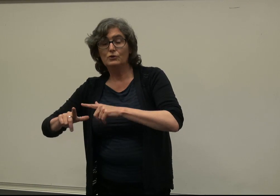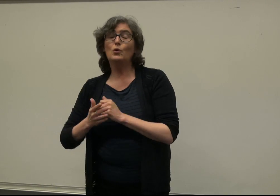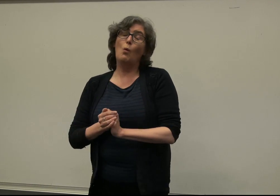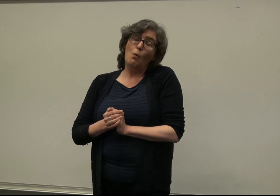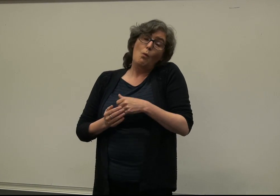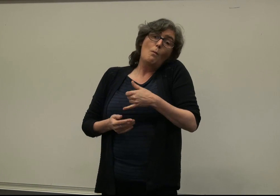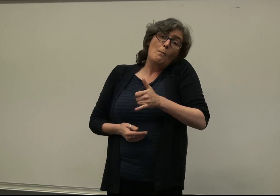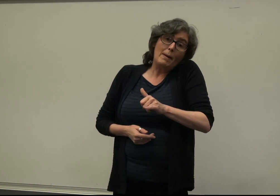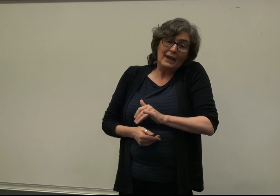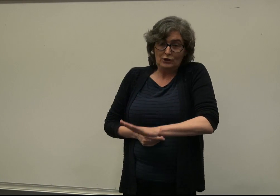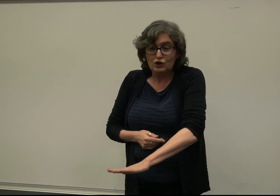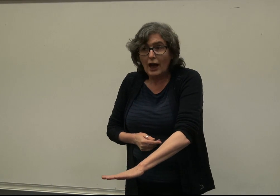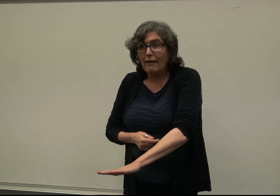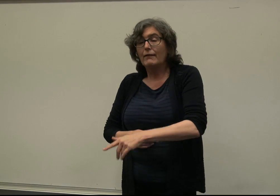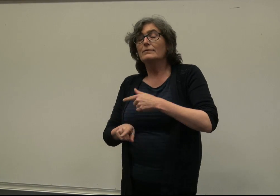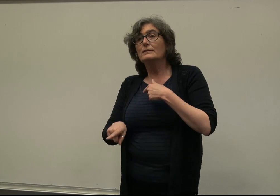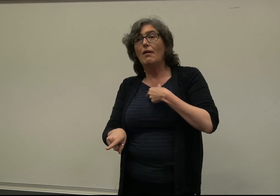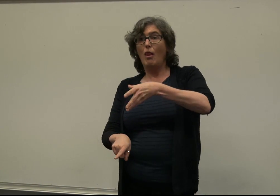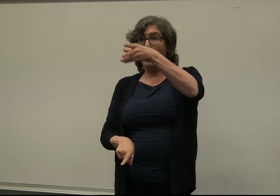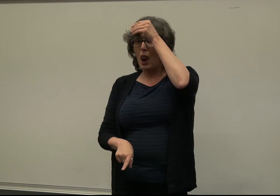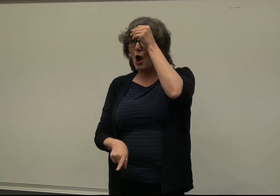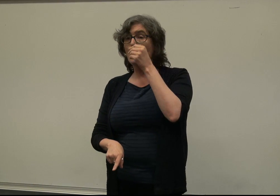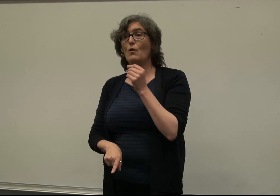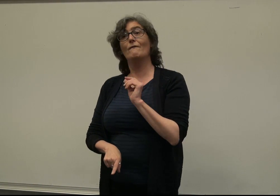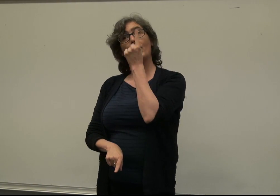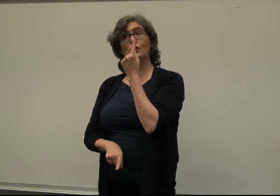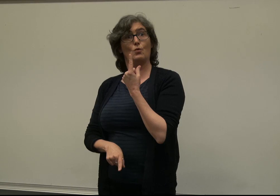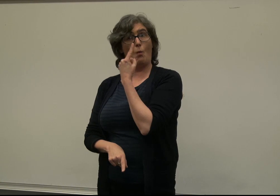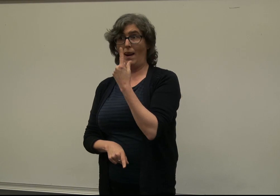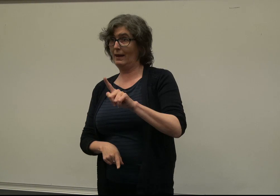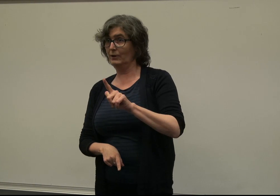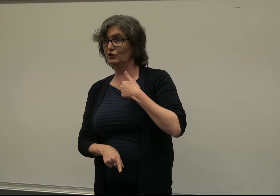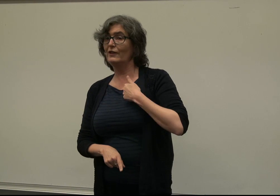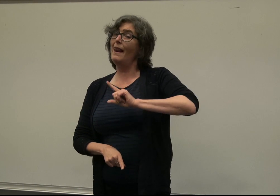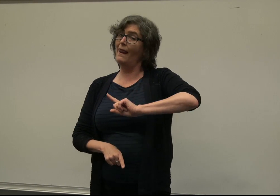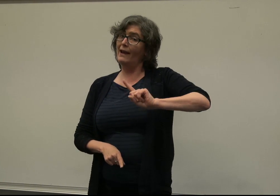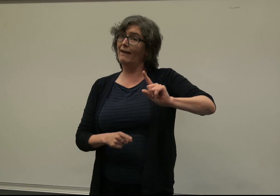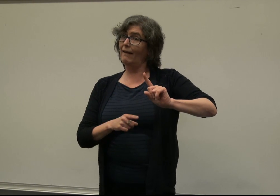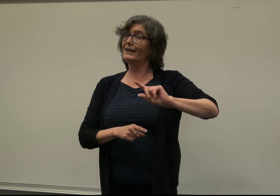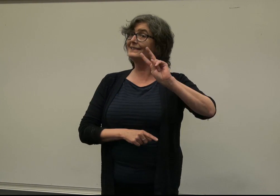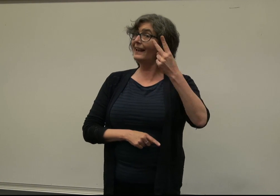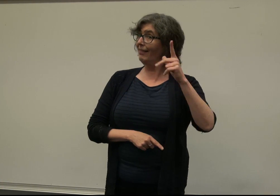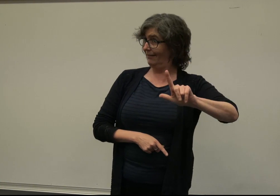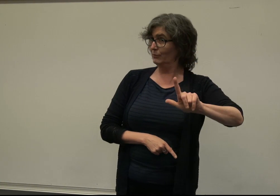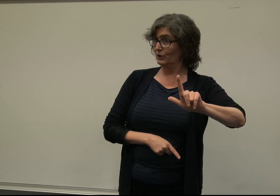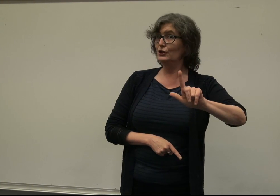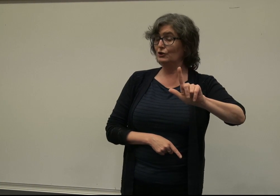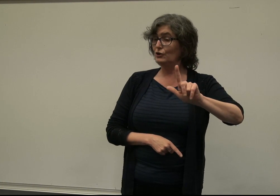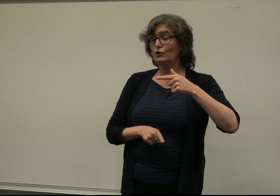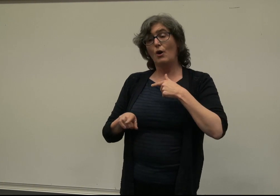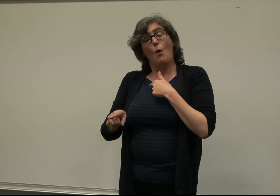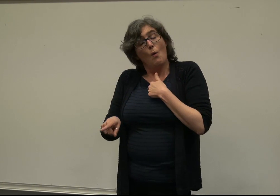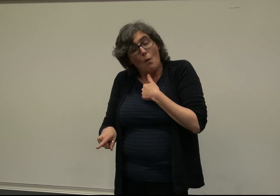first and then another during childhood, or if you're an adult who grows up with one language and